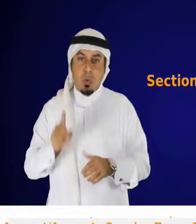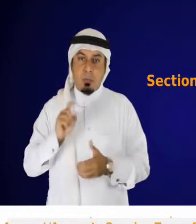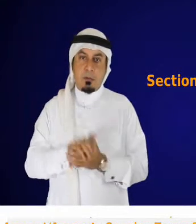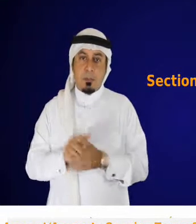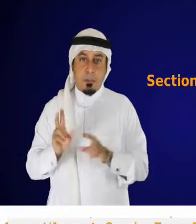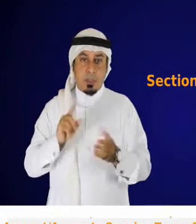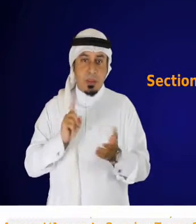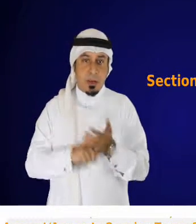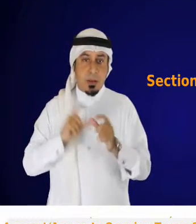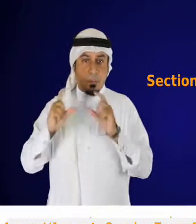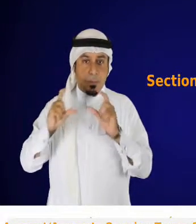given mail address.